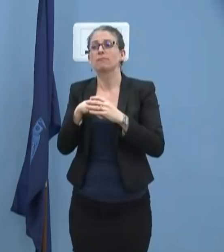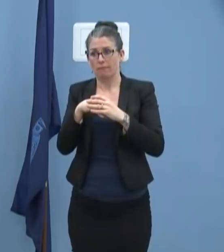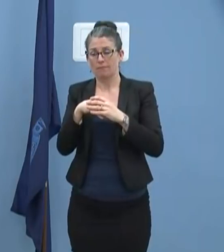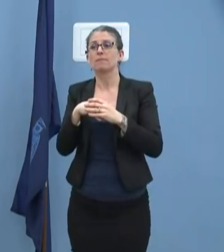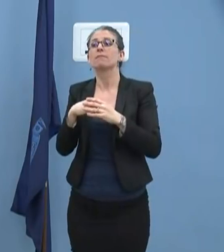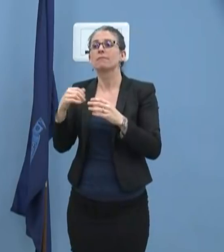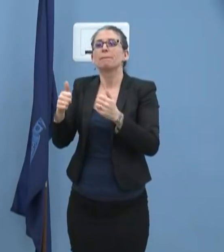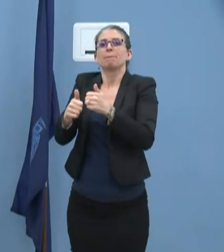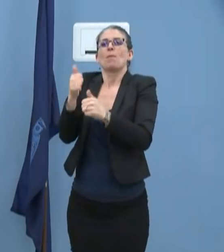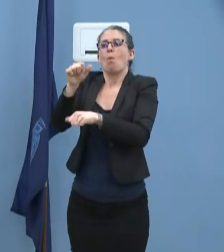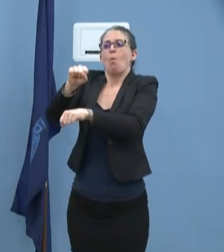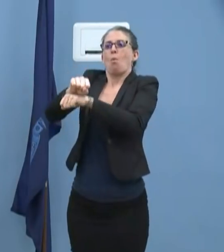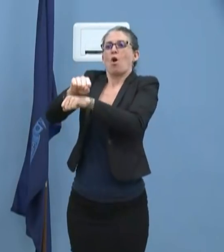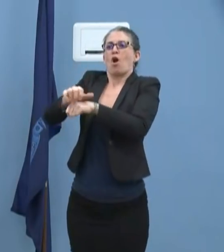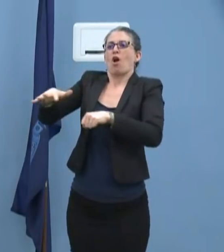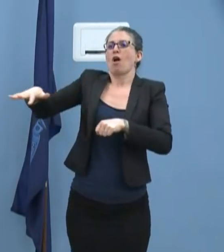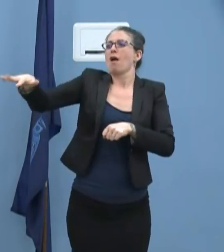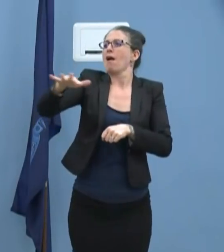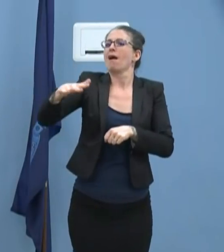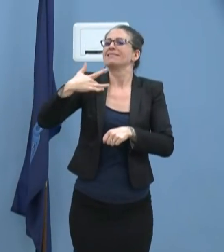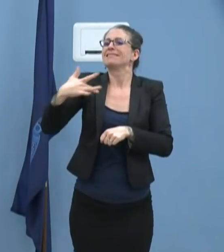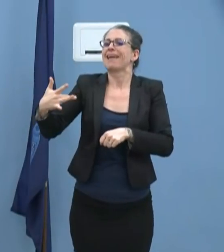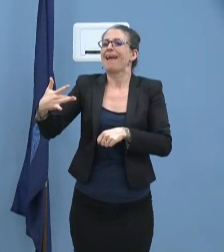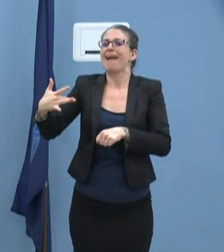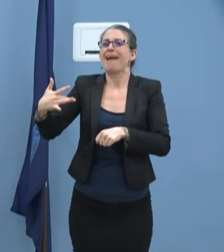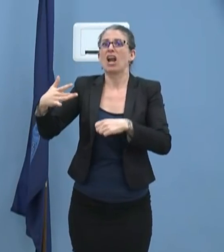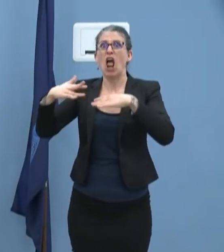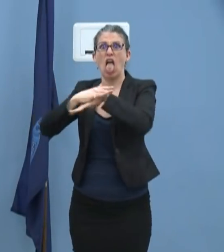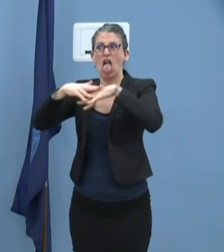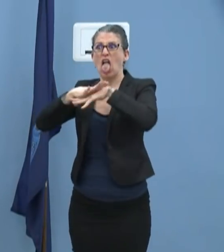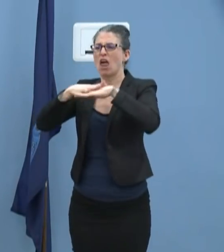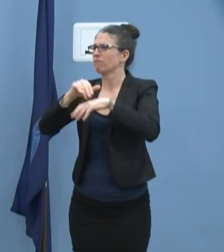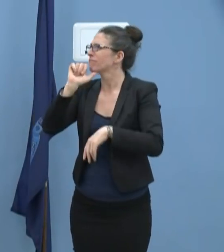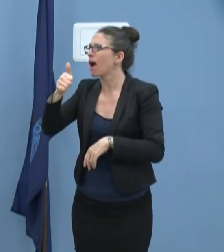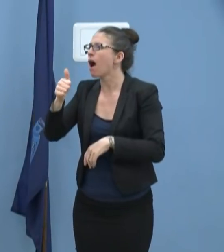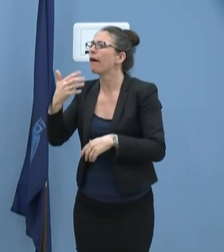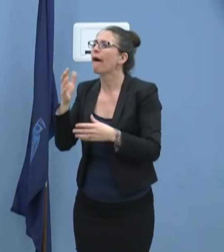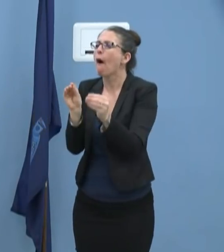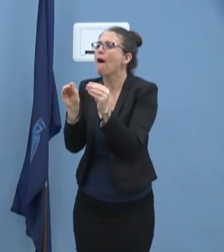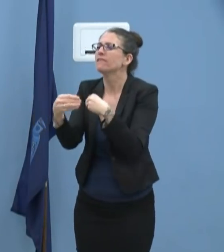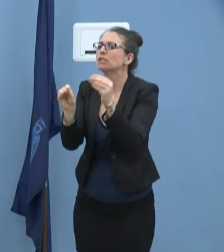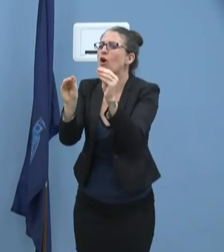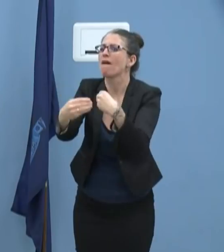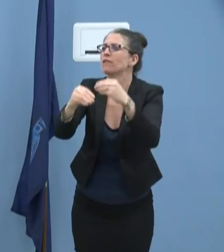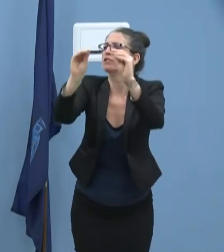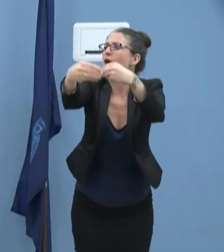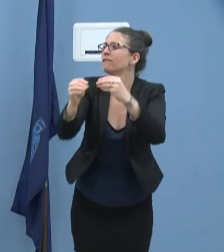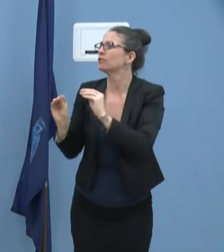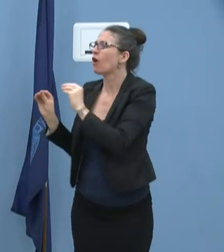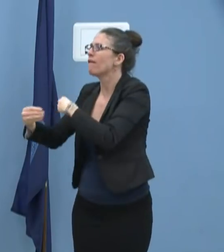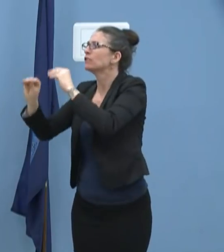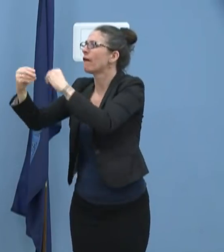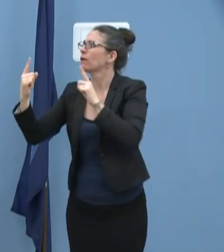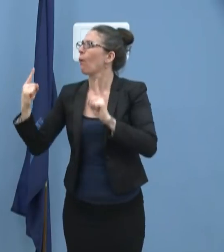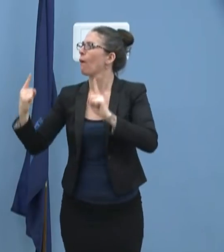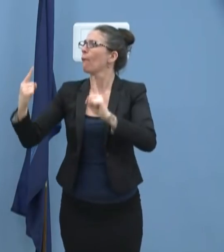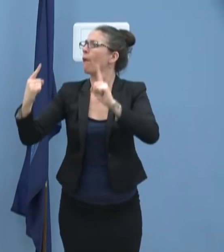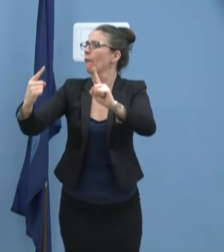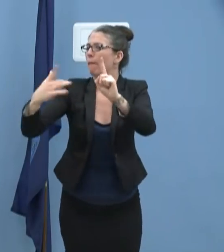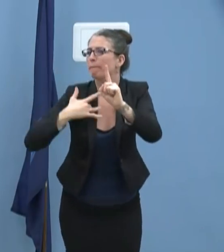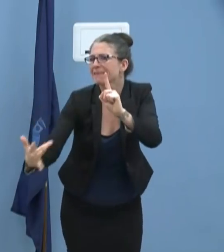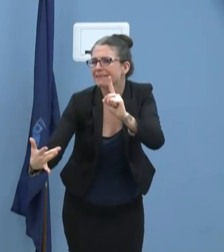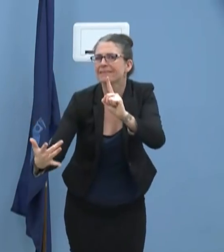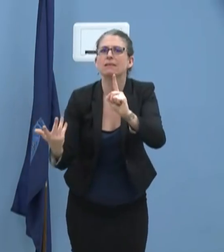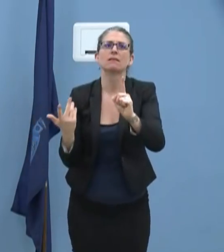concentration. A workplace is not usually like a crowded bar on a Friday night. Secondly, most workplaces